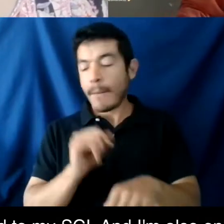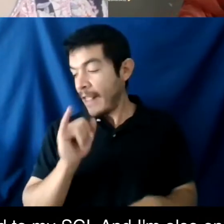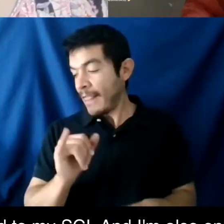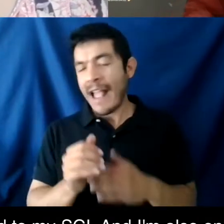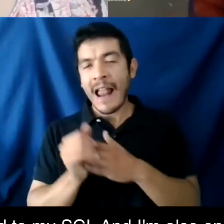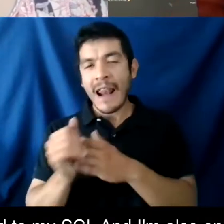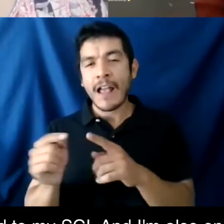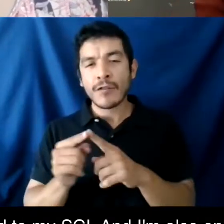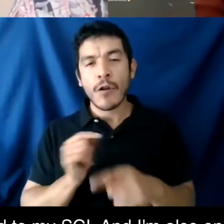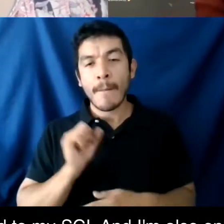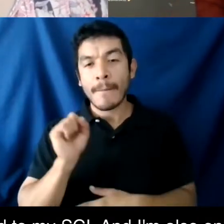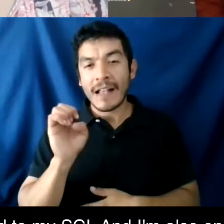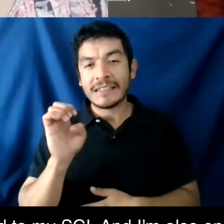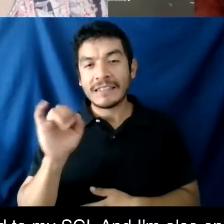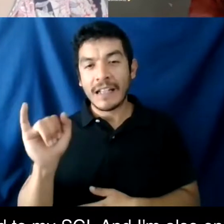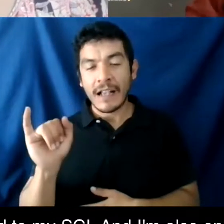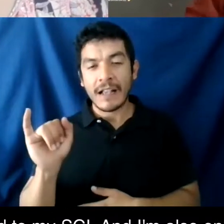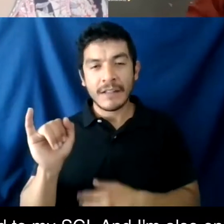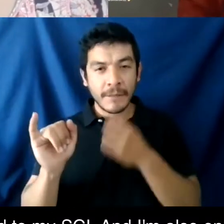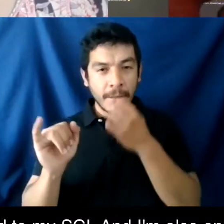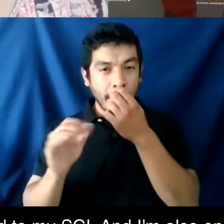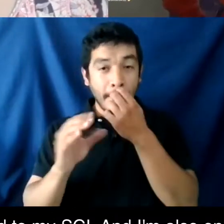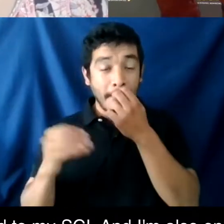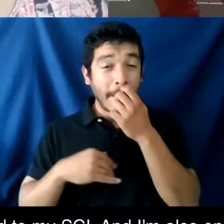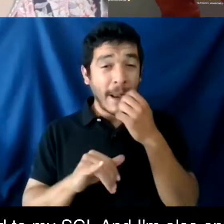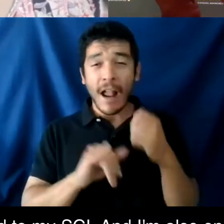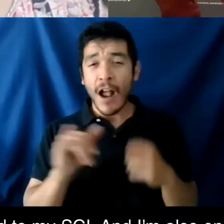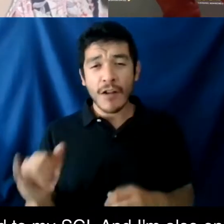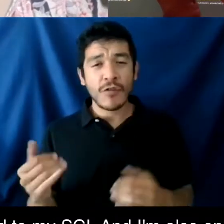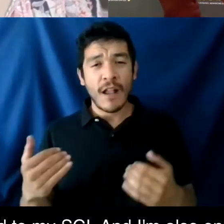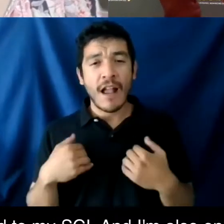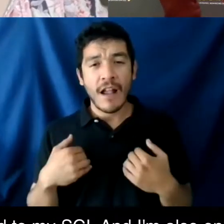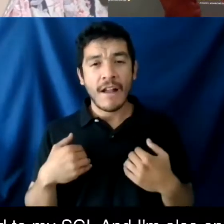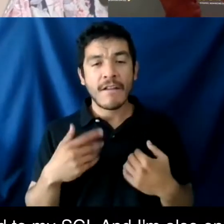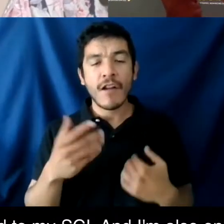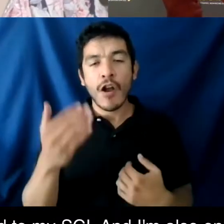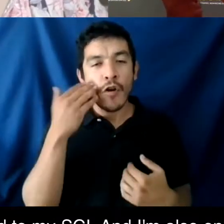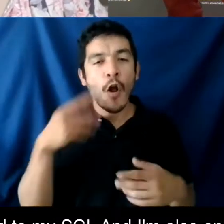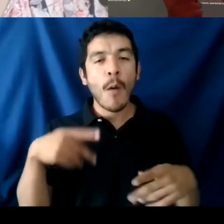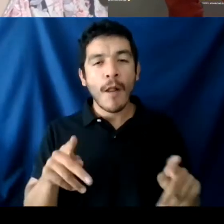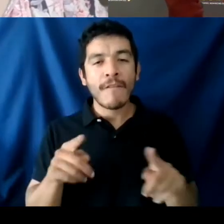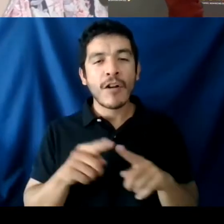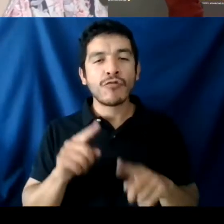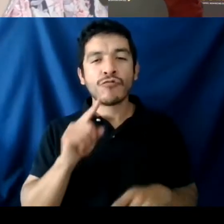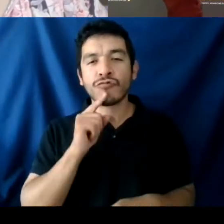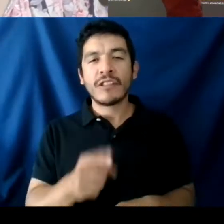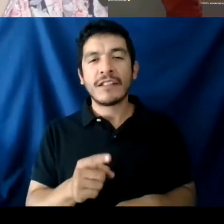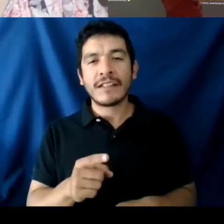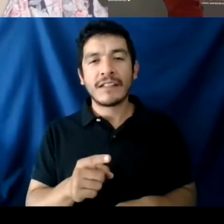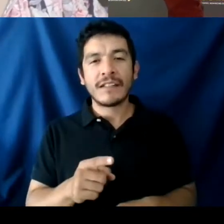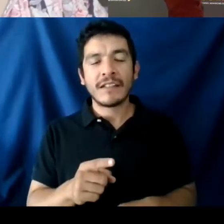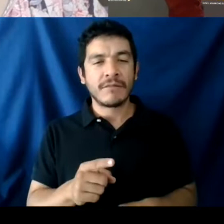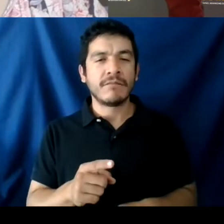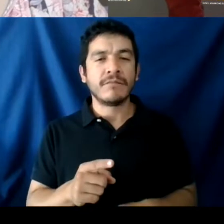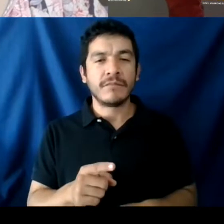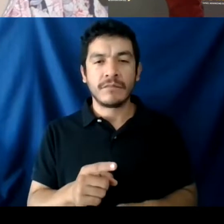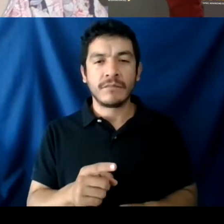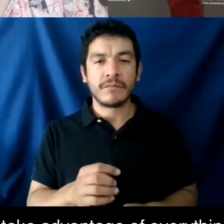my SCI. And I am also one that has, been privileged enough to